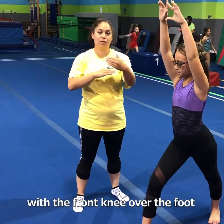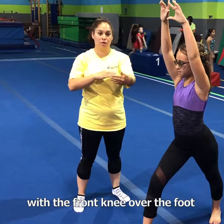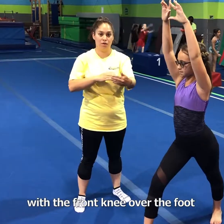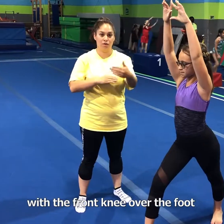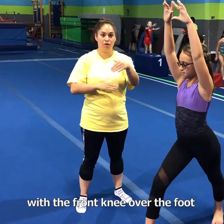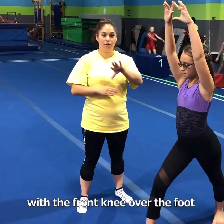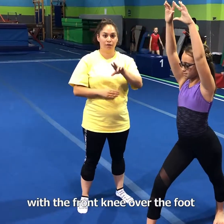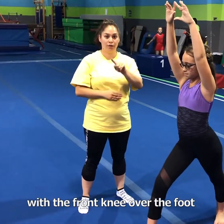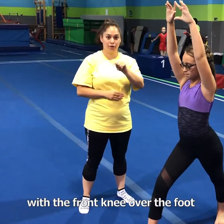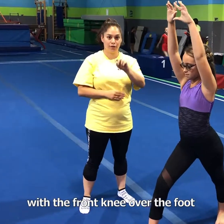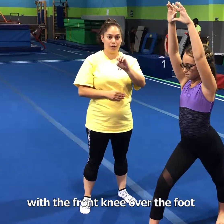the foot.